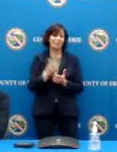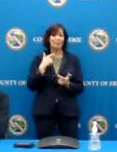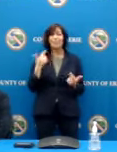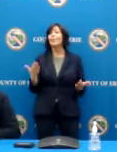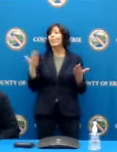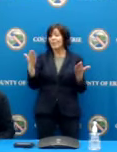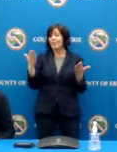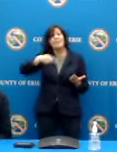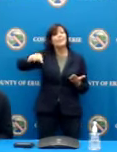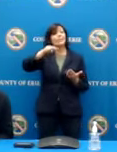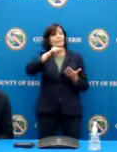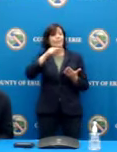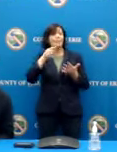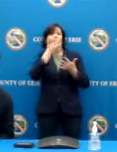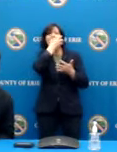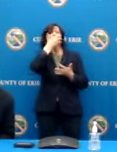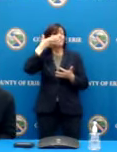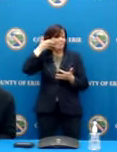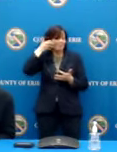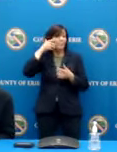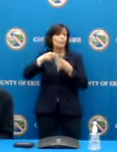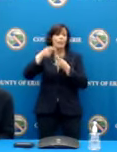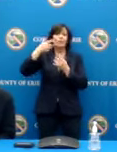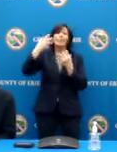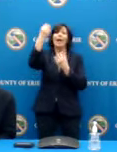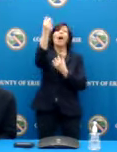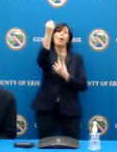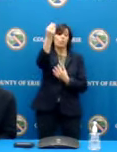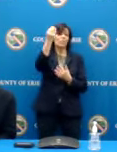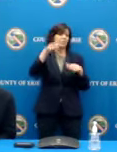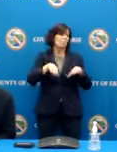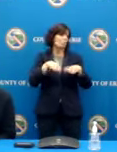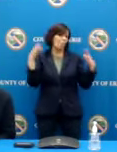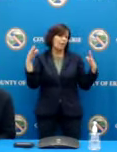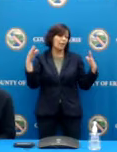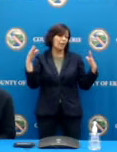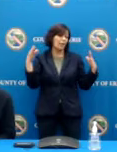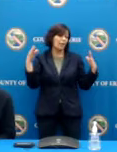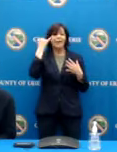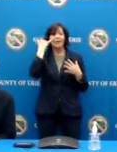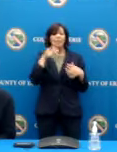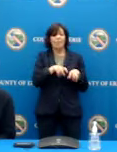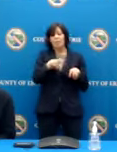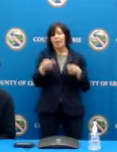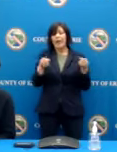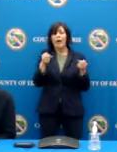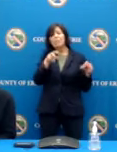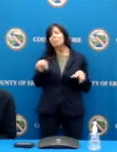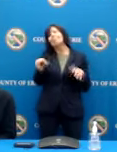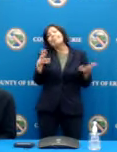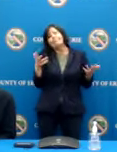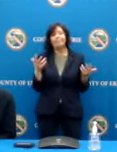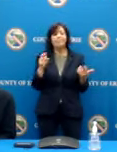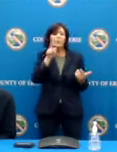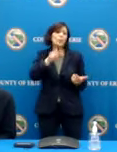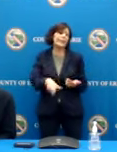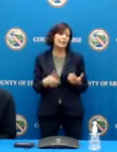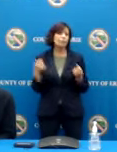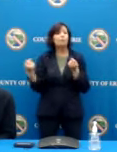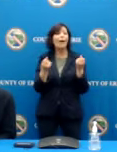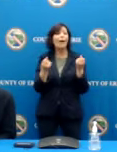to everyone that they wear their masks when they're out in public. If you're just hopping in your car to go for a ride, maybe you probably don't need it while